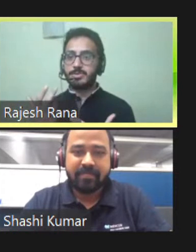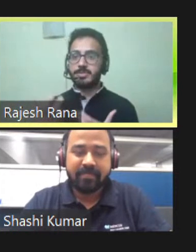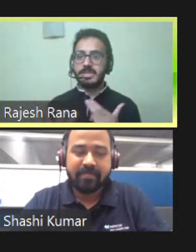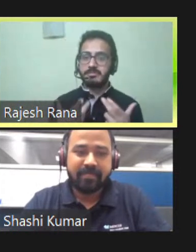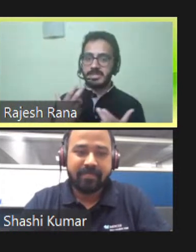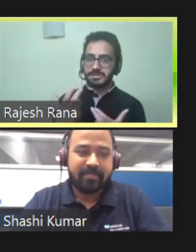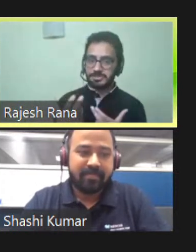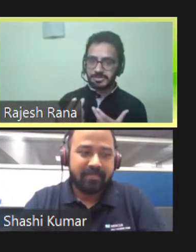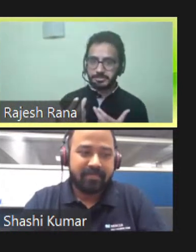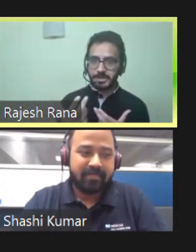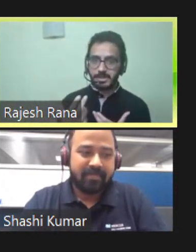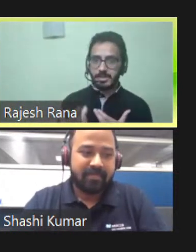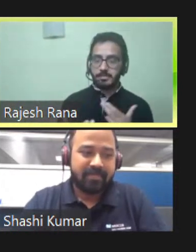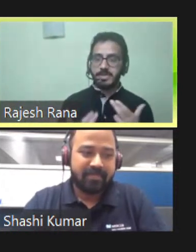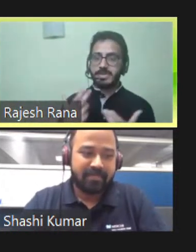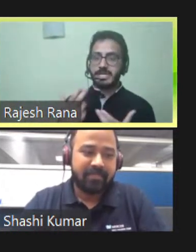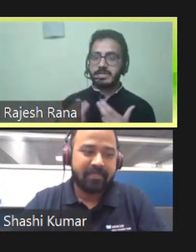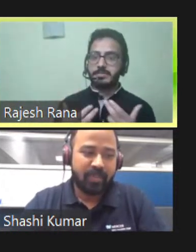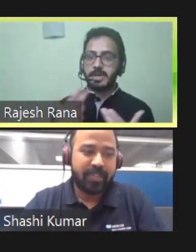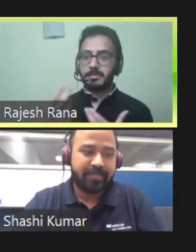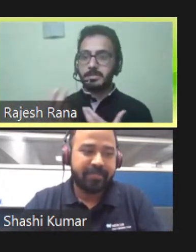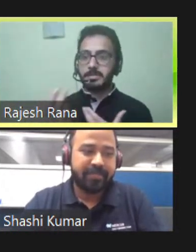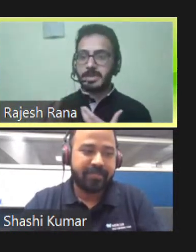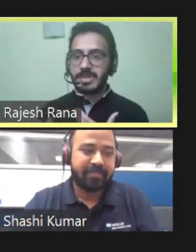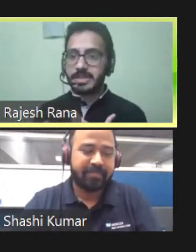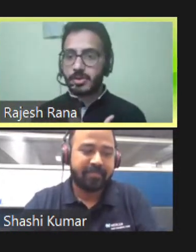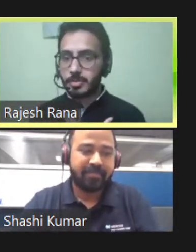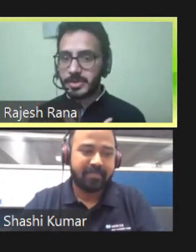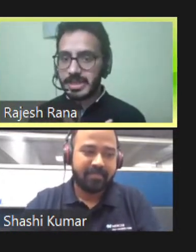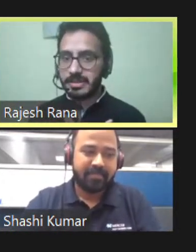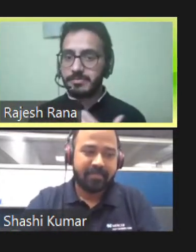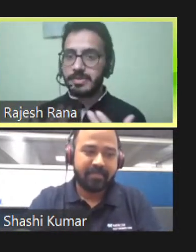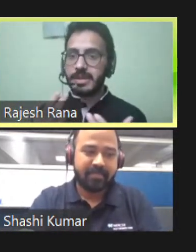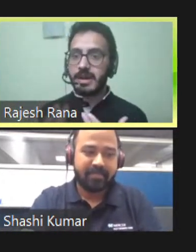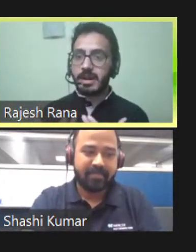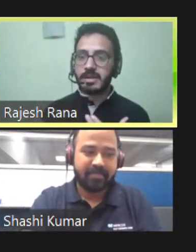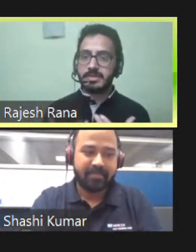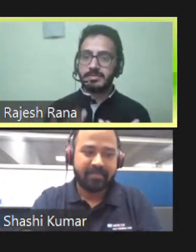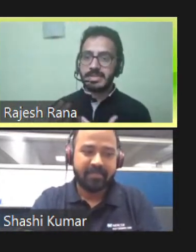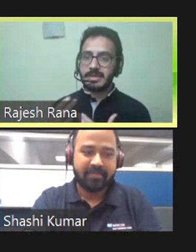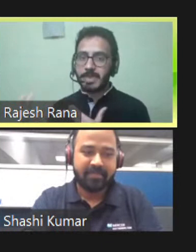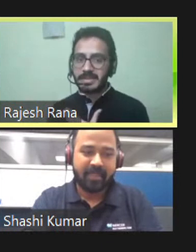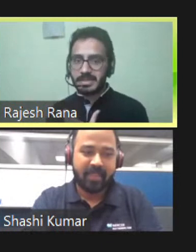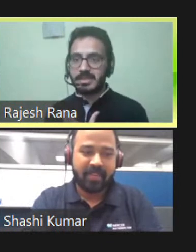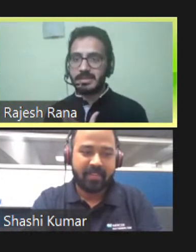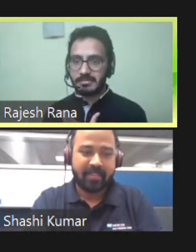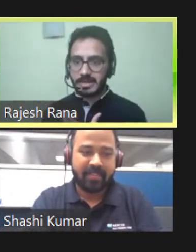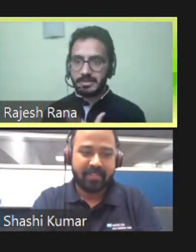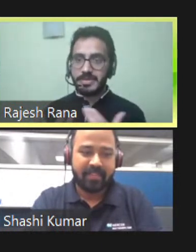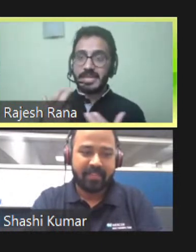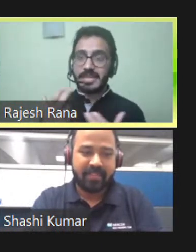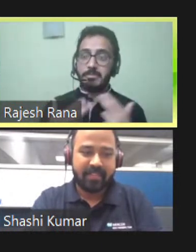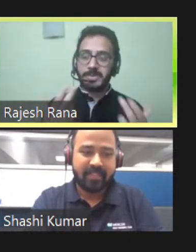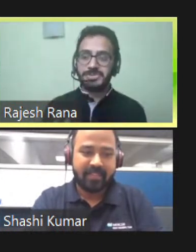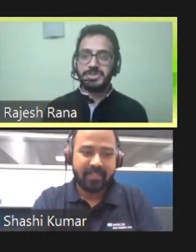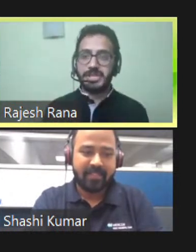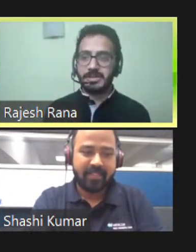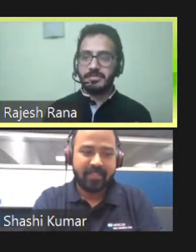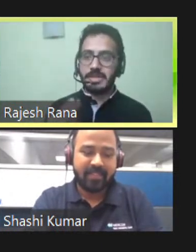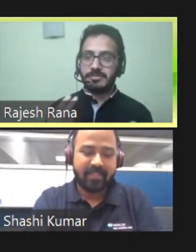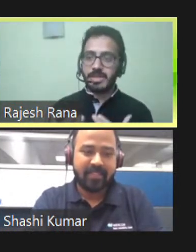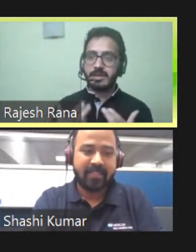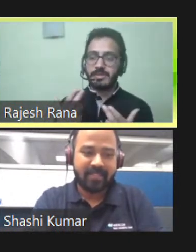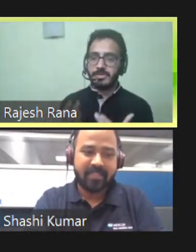able to build a relationship between the community. We are giving the empathy, right? We can